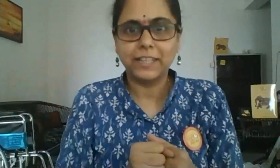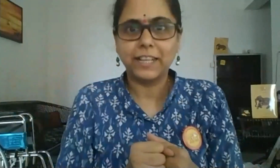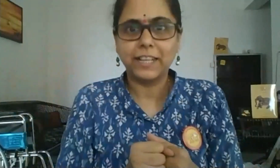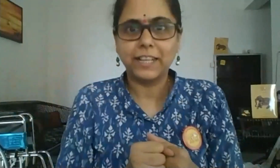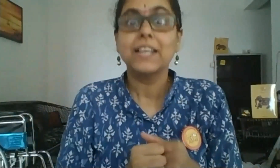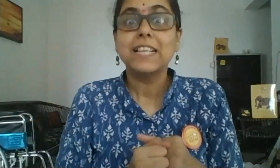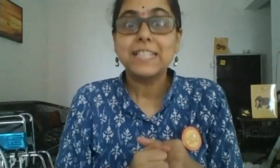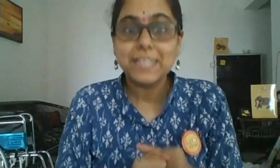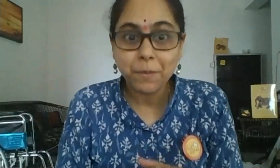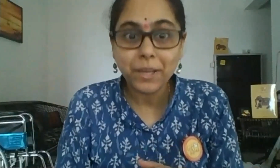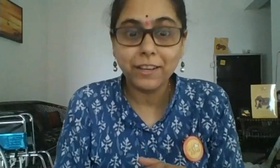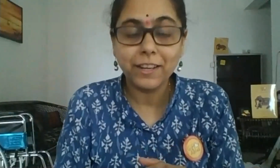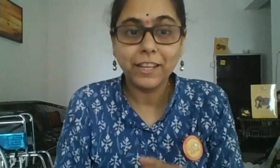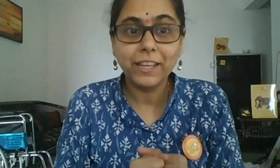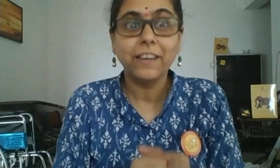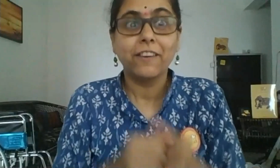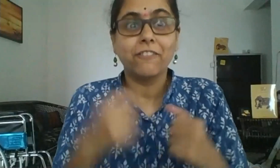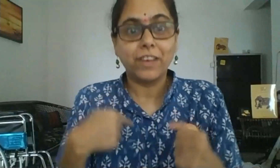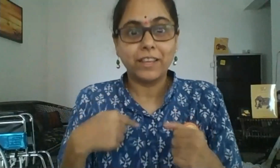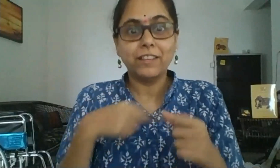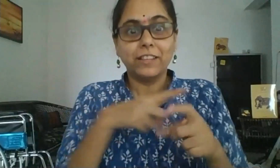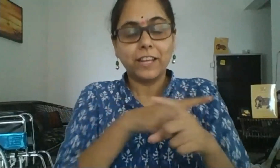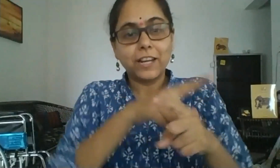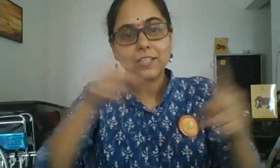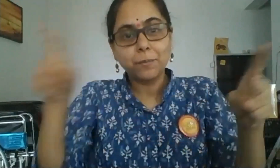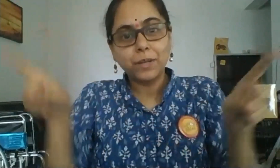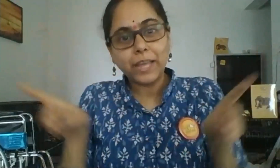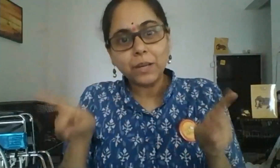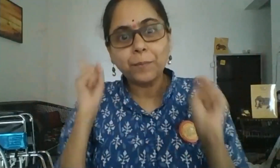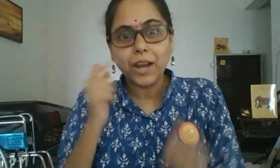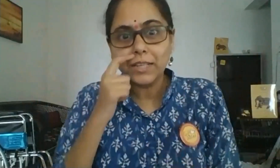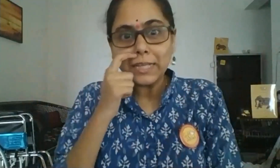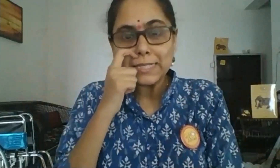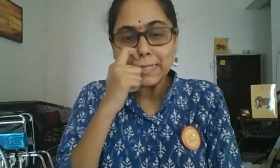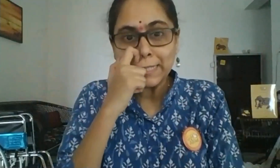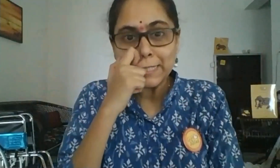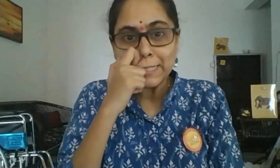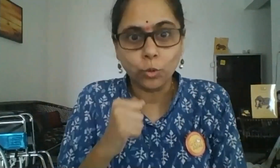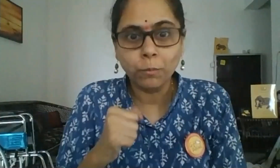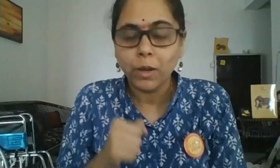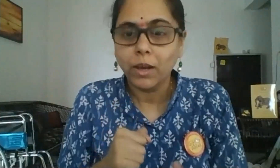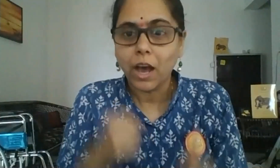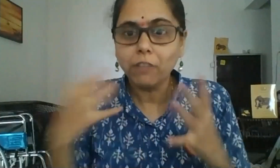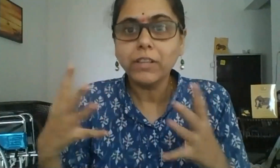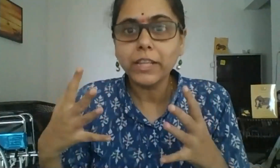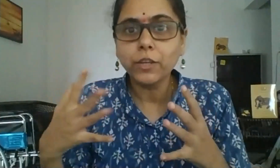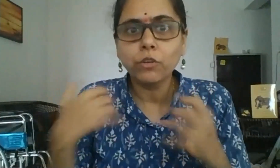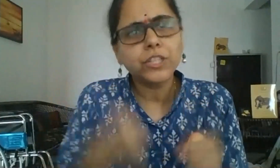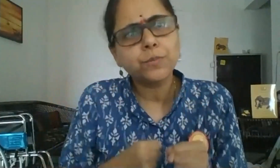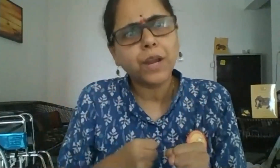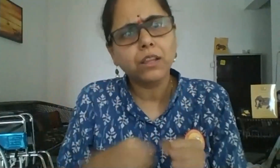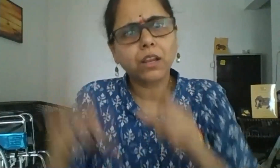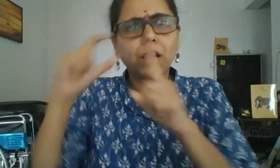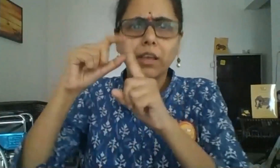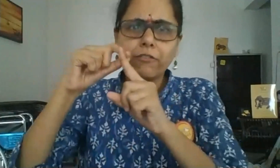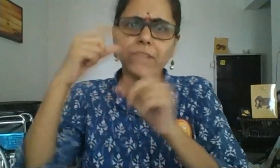Correct? Similarly, when there are some 10 prarthanas in this room, how will they know which prarthana? If I say